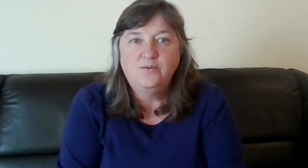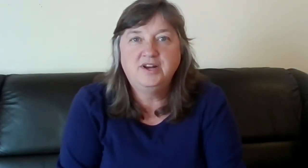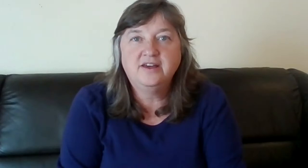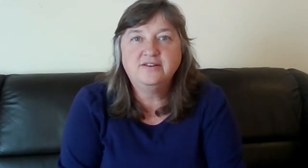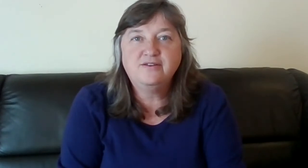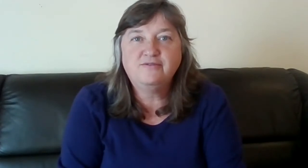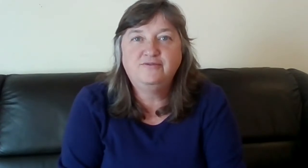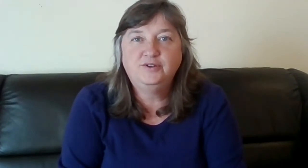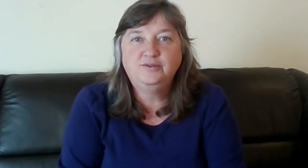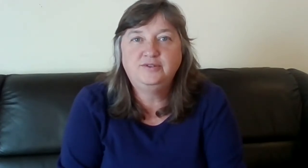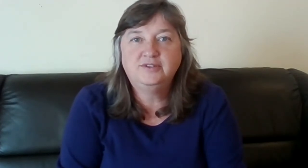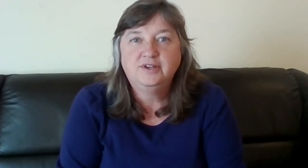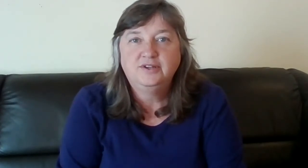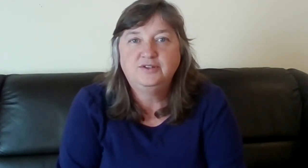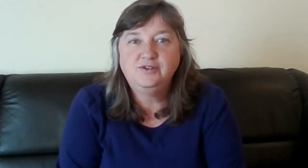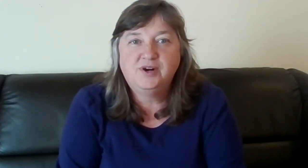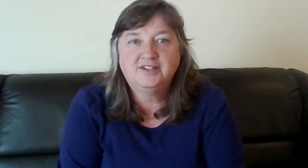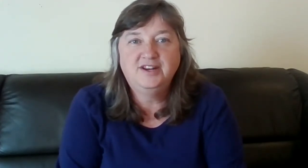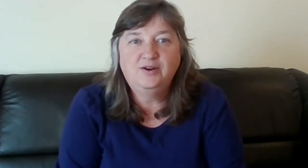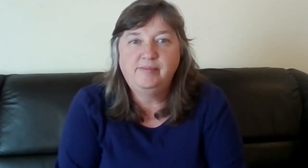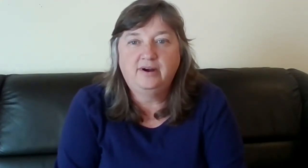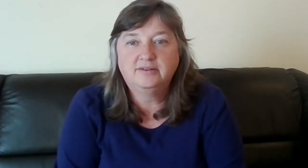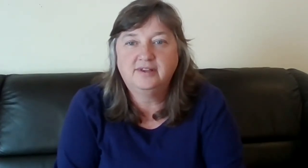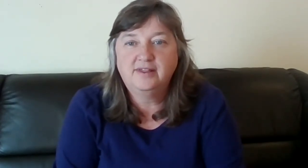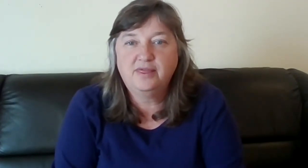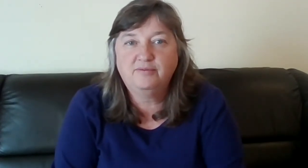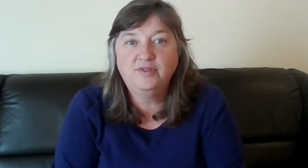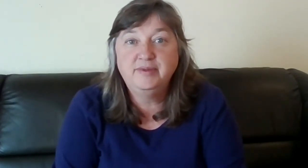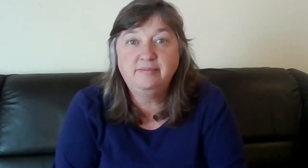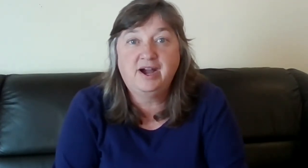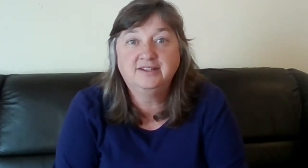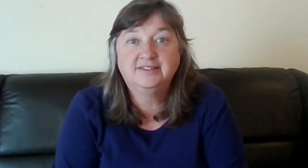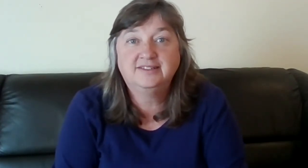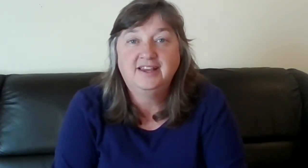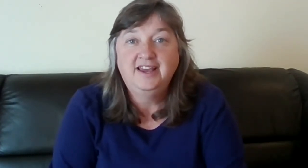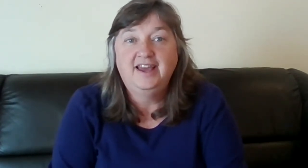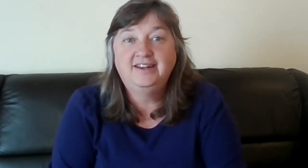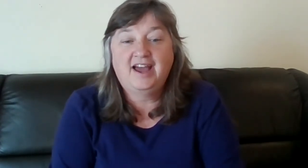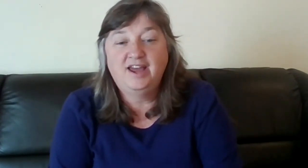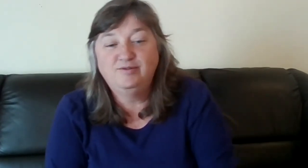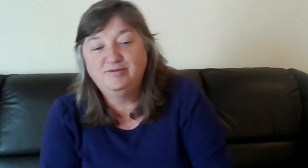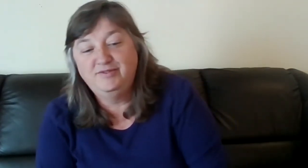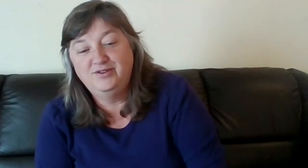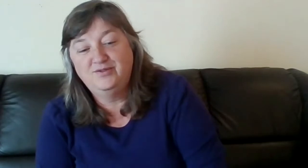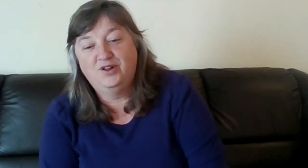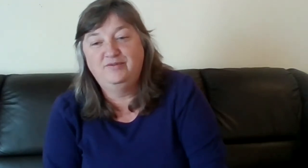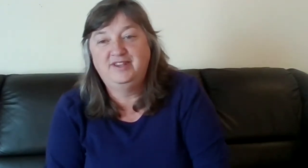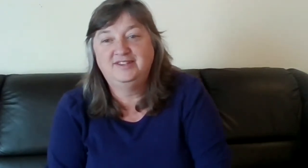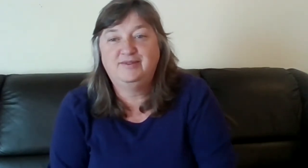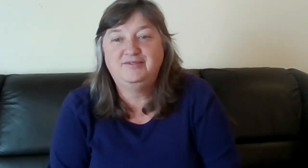What other foods do you want to know about? Throw them in the box, and I will review all of these that we've